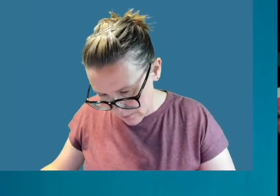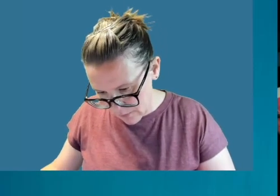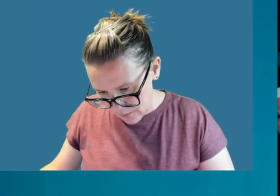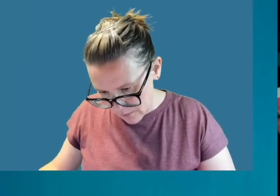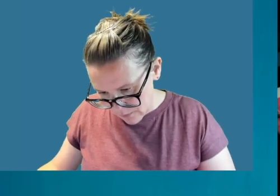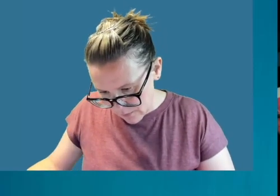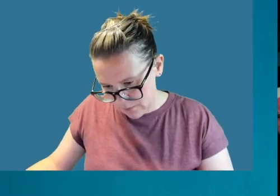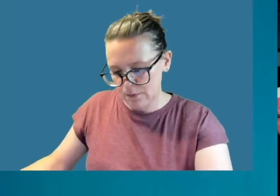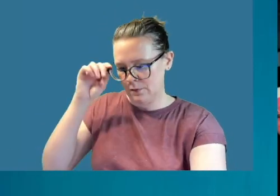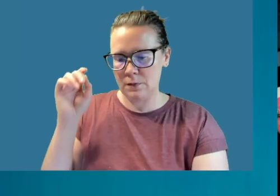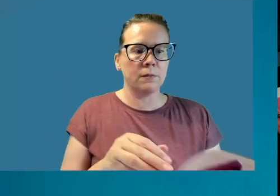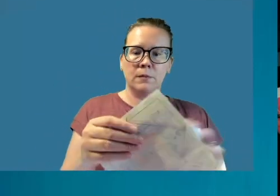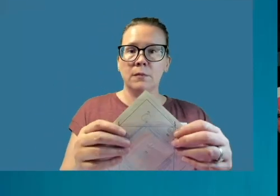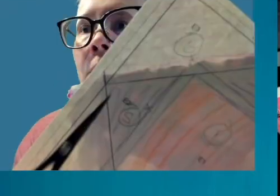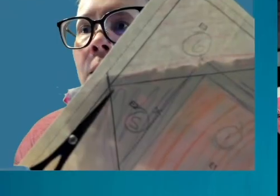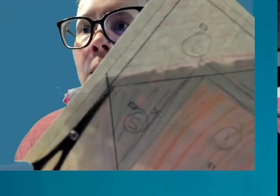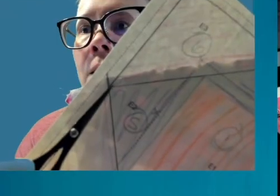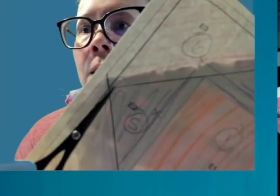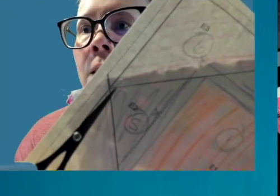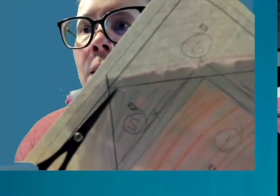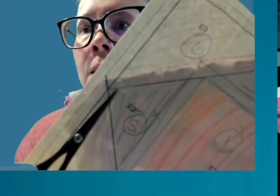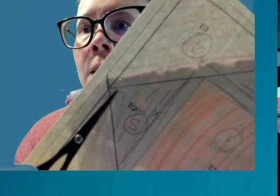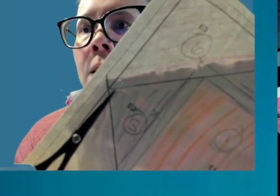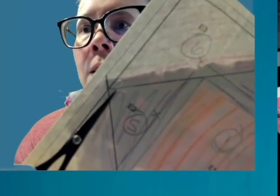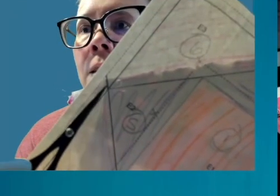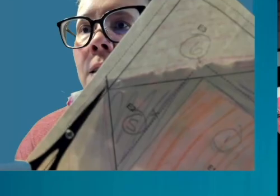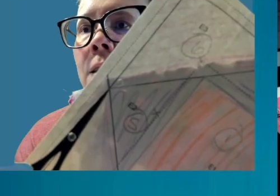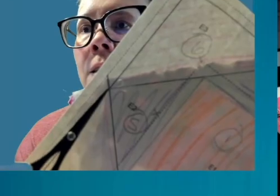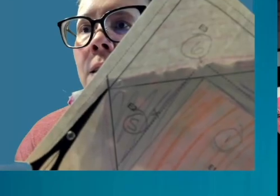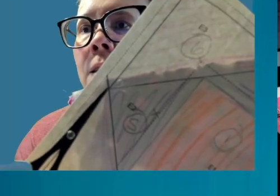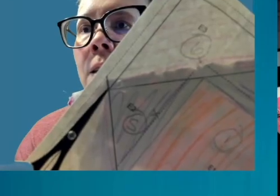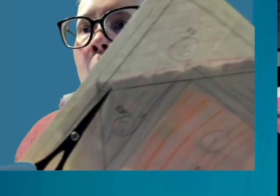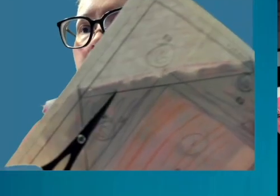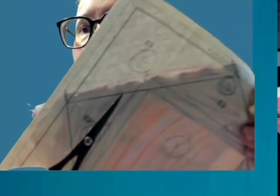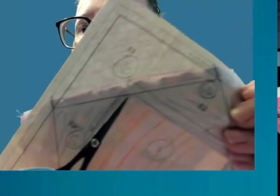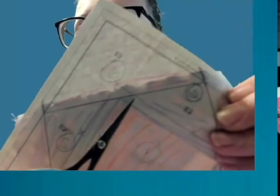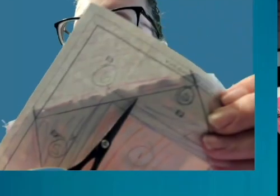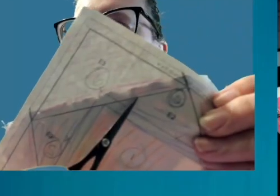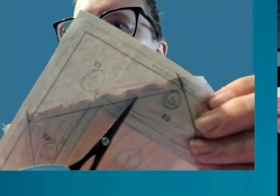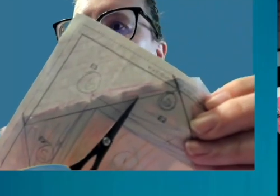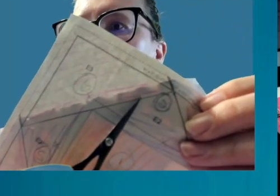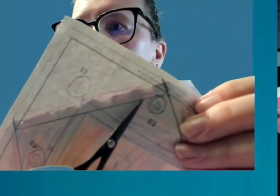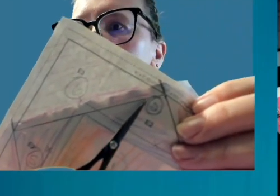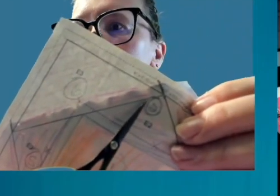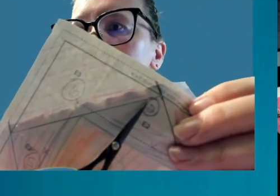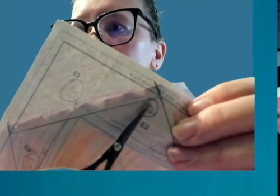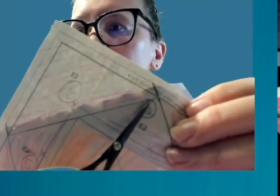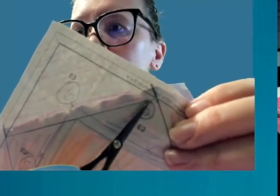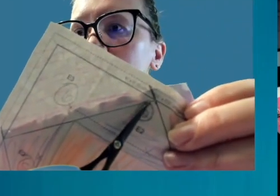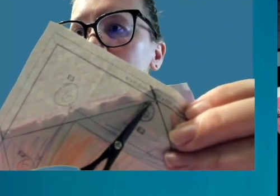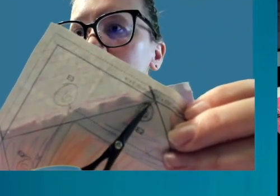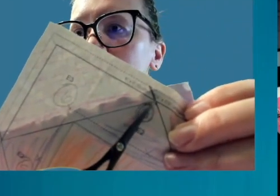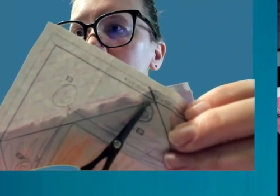stay within those pencil lines. So you can see I'm pointing at where that pencil line intersects, and I'm gonna go all